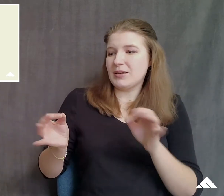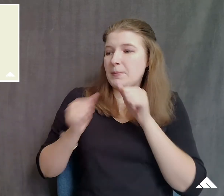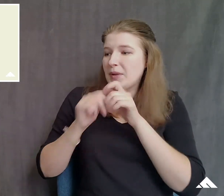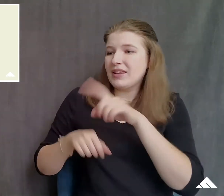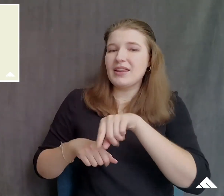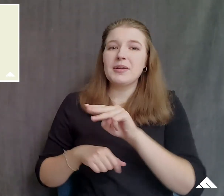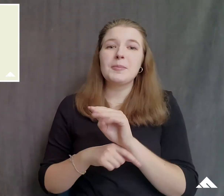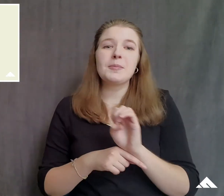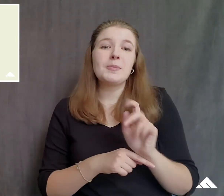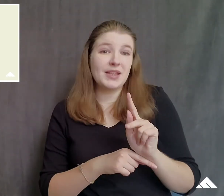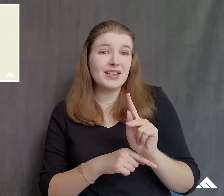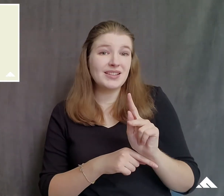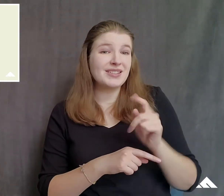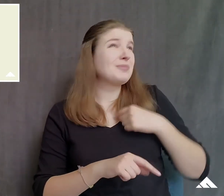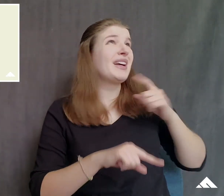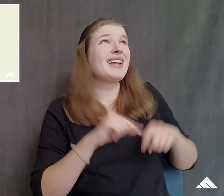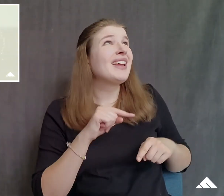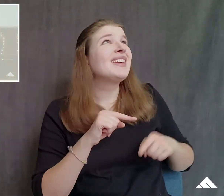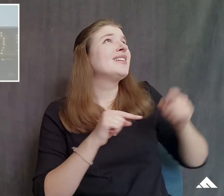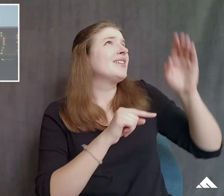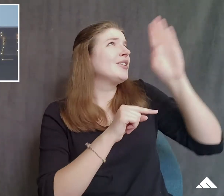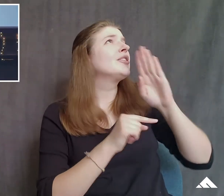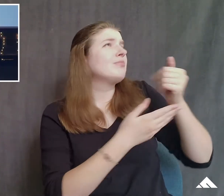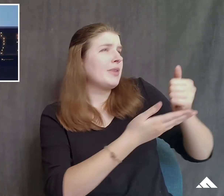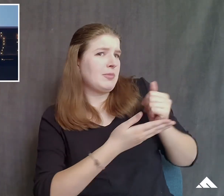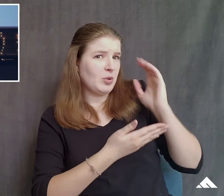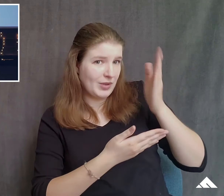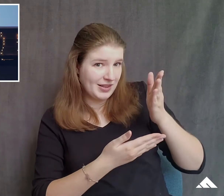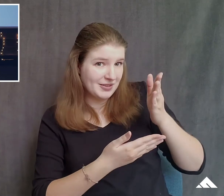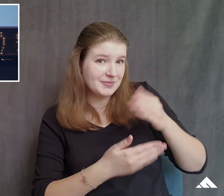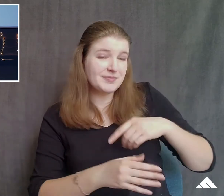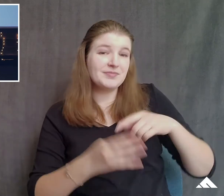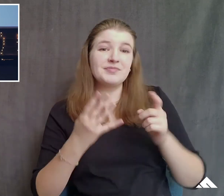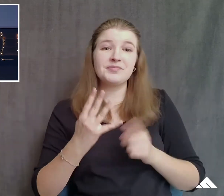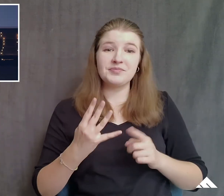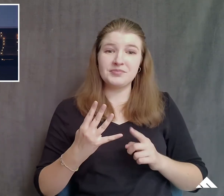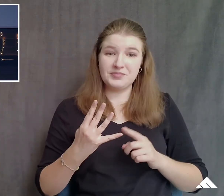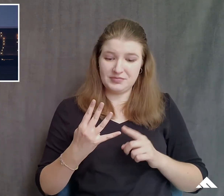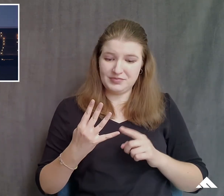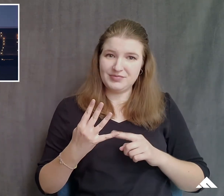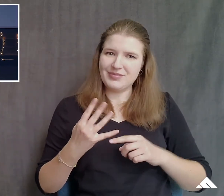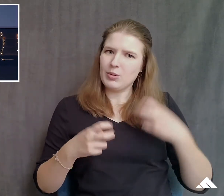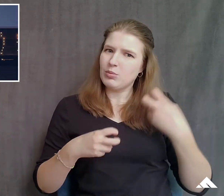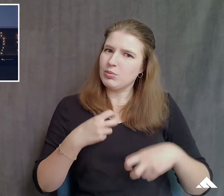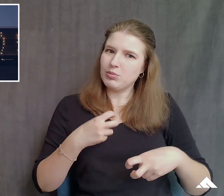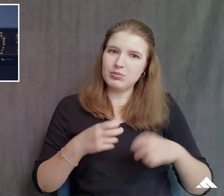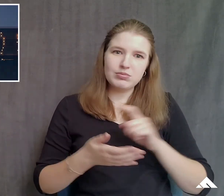and God has got to help me because I can't do it myself. Healing choice number four, this was the tough week,